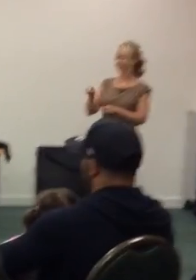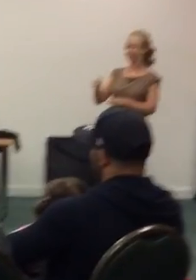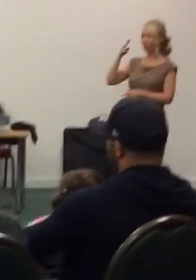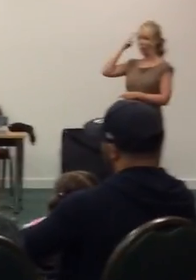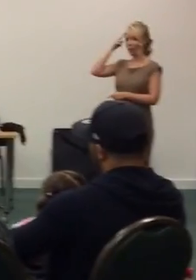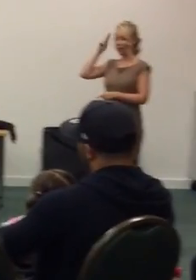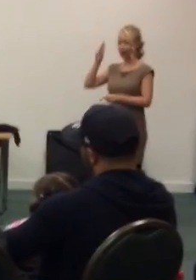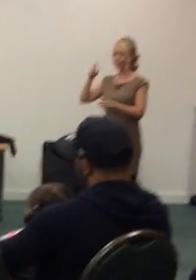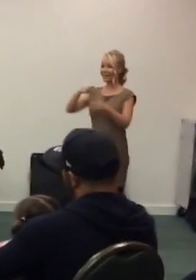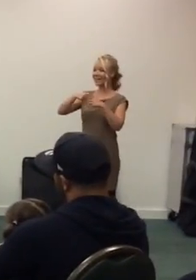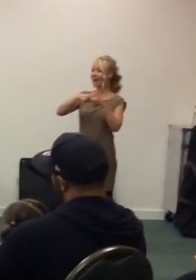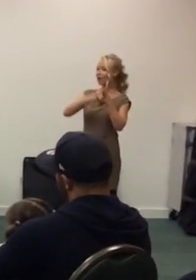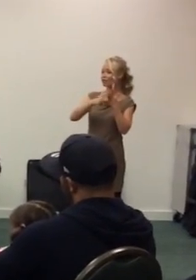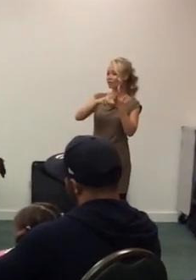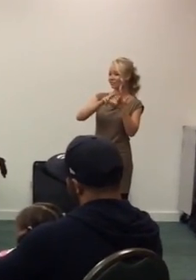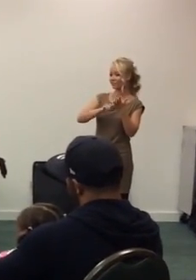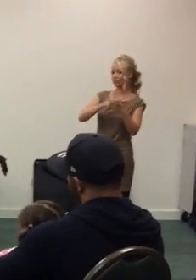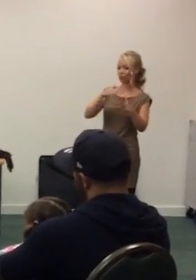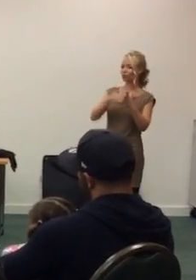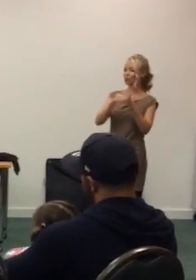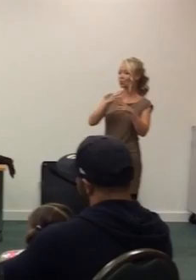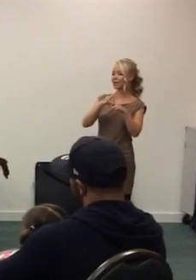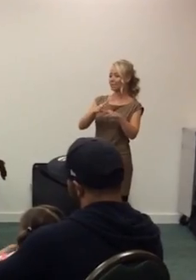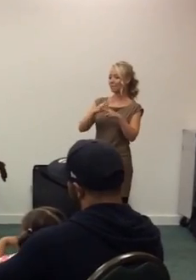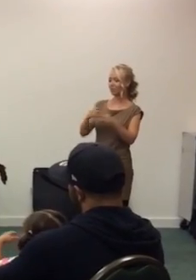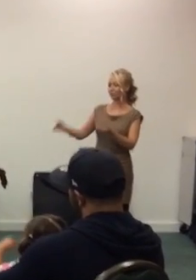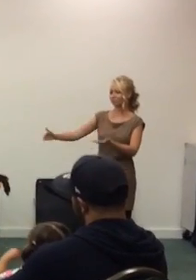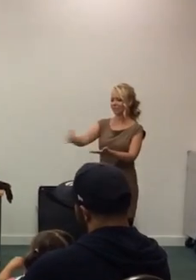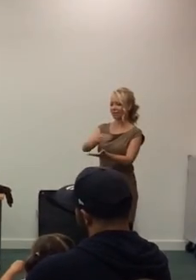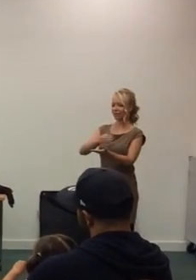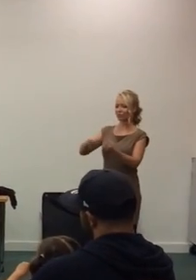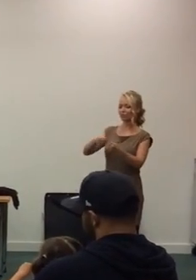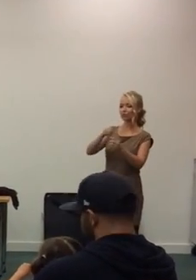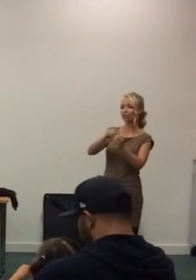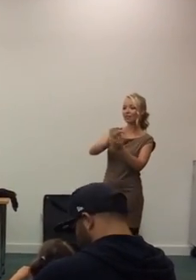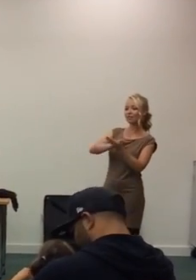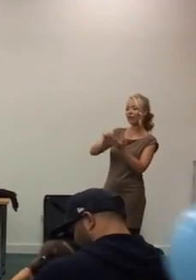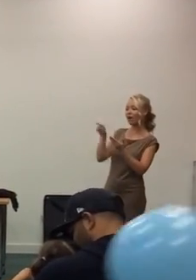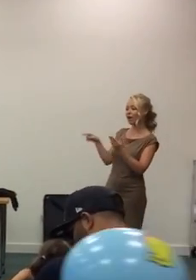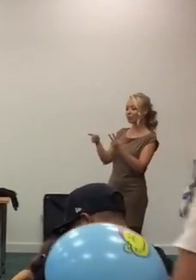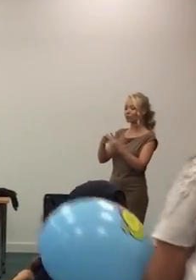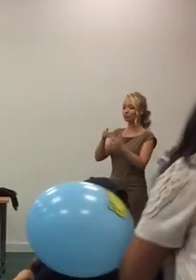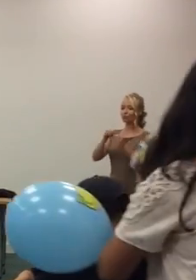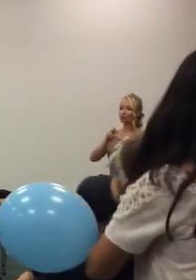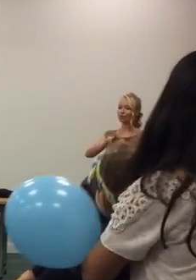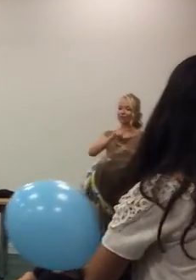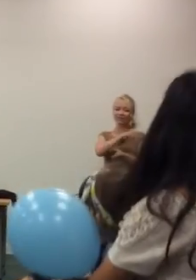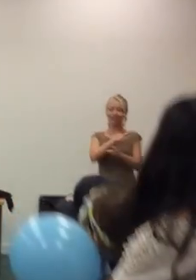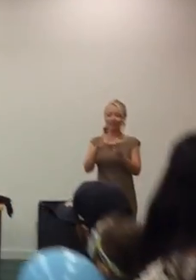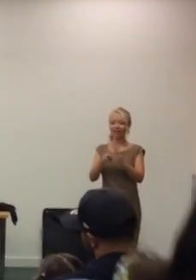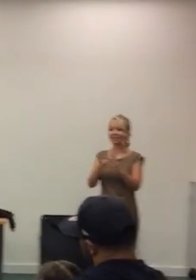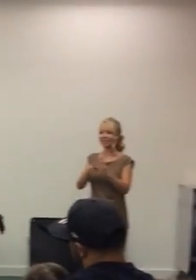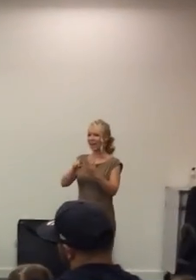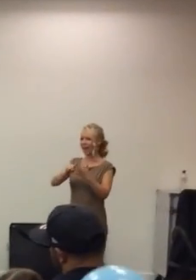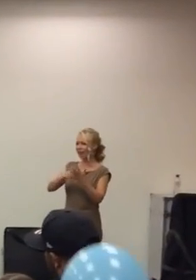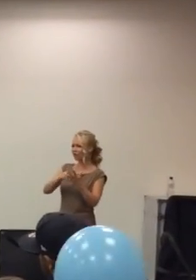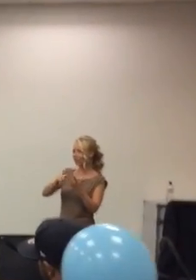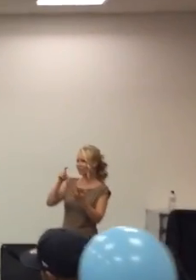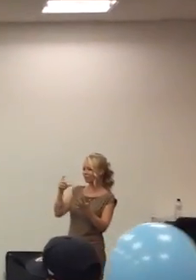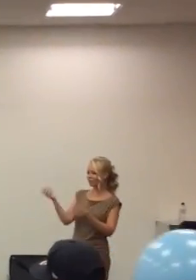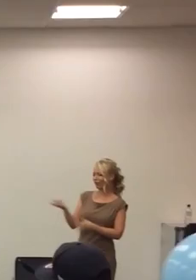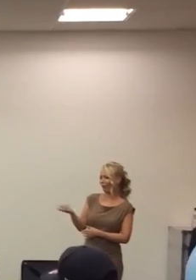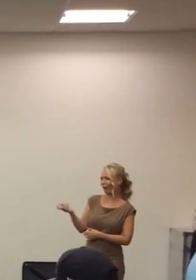keeper from the zoo would collect Brunhilfer, Brunfin, and Eric, of course. Do we remember what Eric